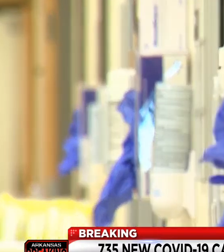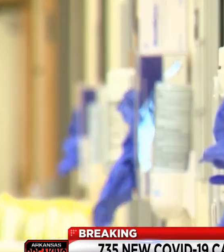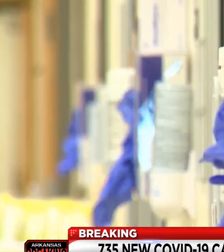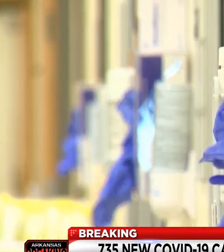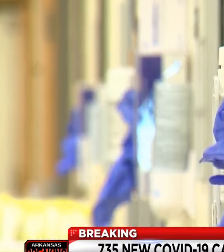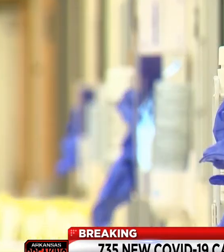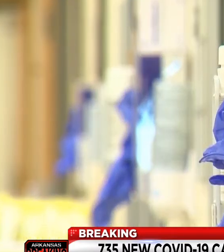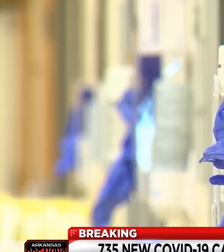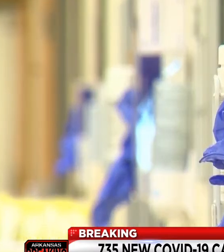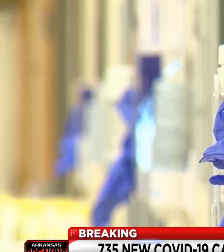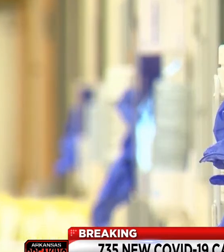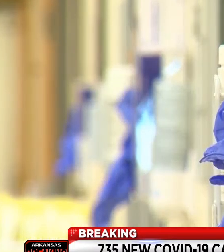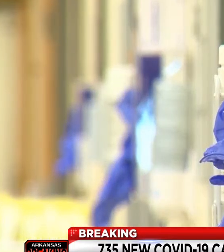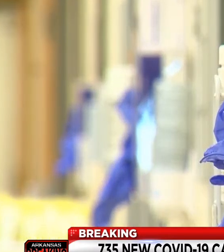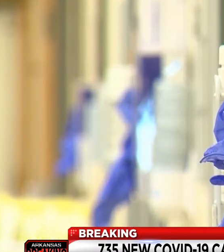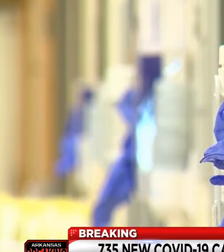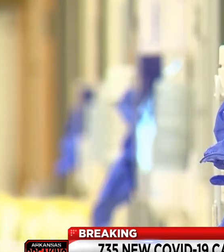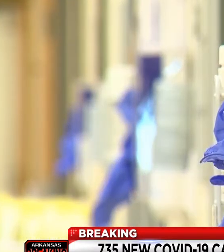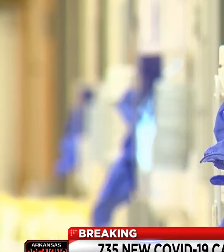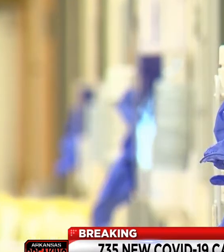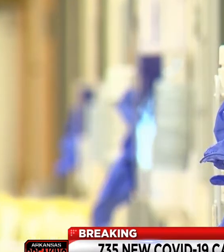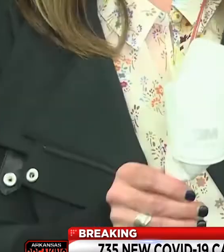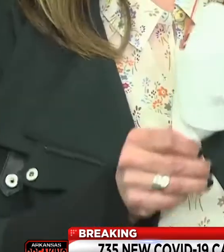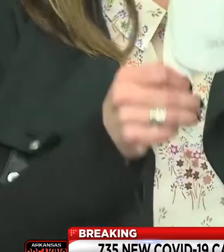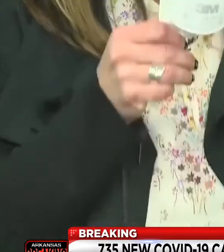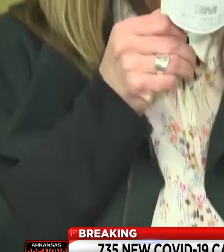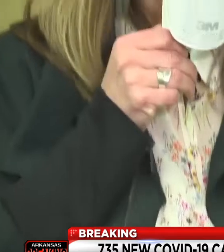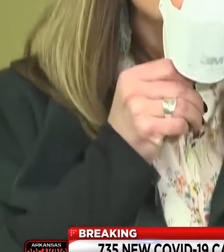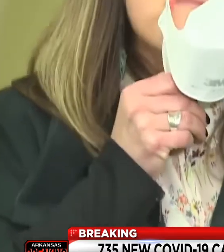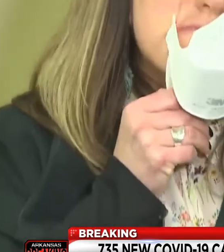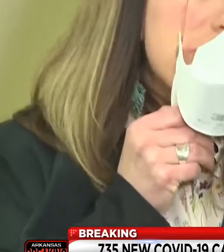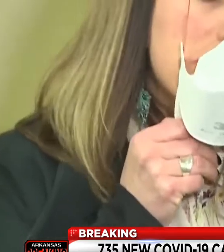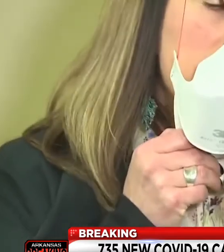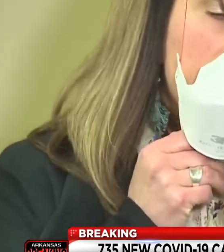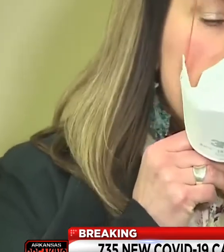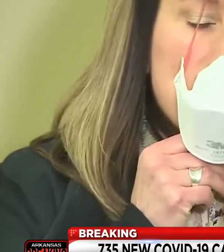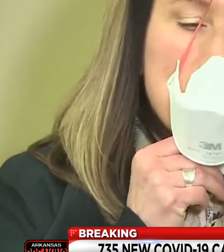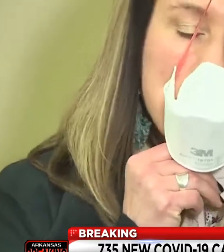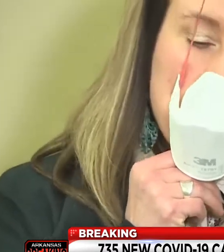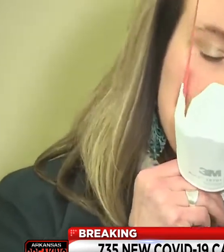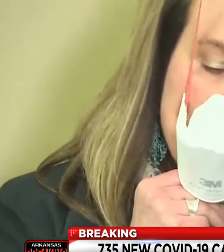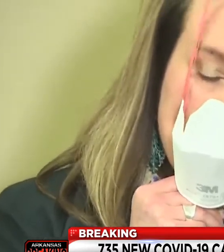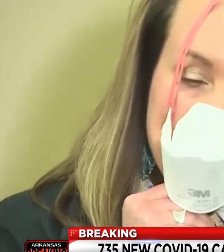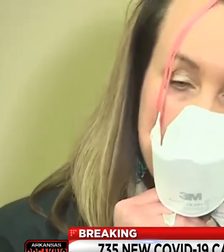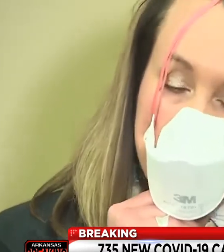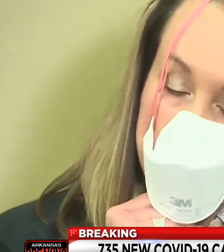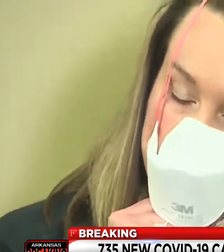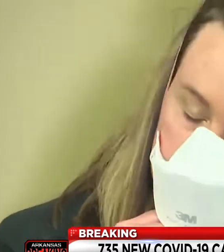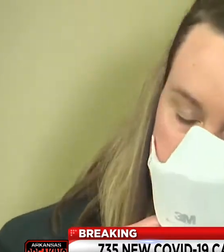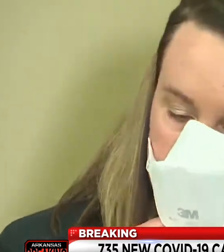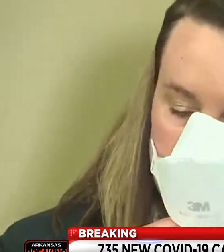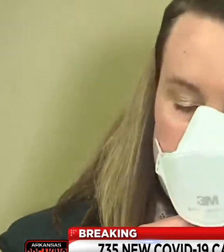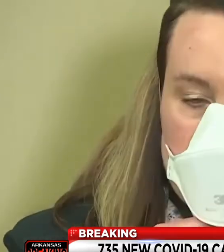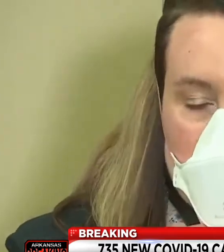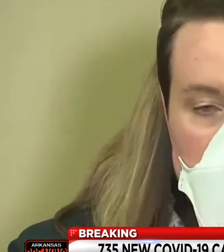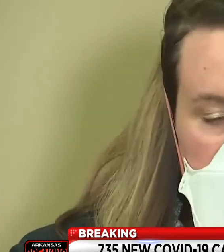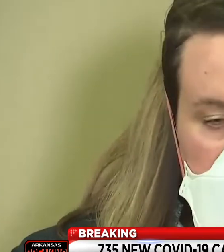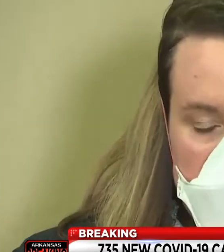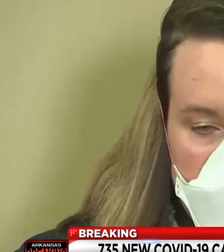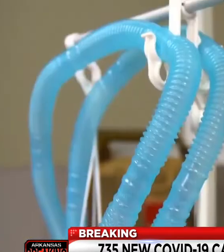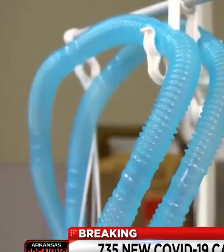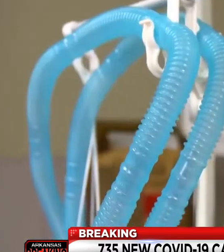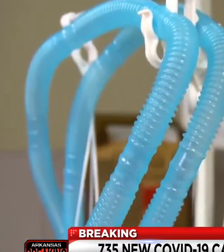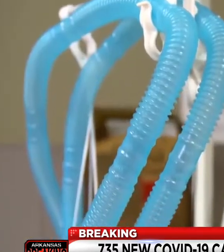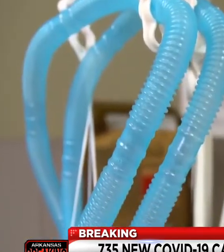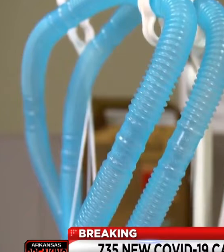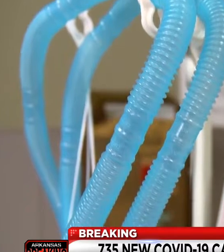833-353-6050. That hotline open Monday through Friday, 8 a.m. to 4 p.m. Again, that is for a call center for parents and teachers to